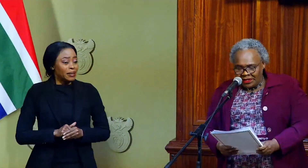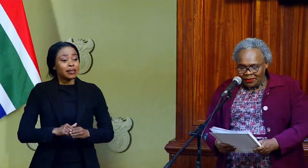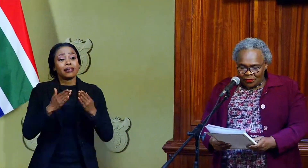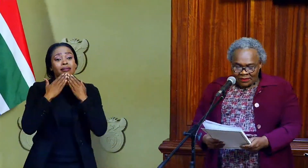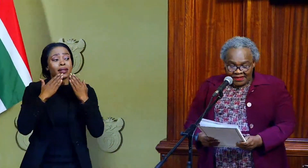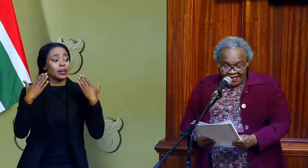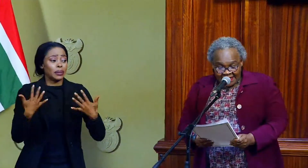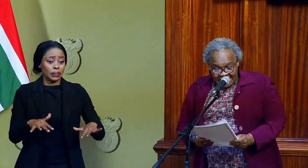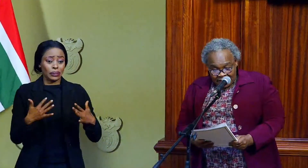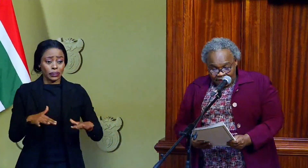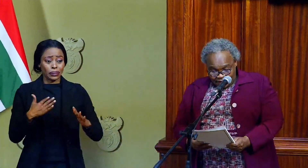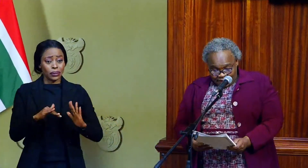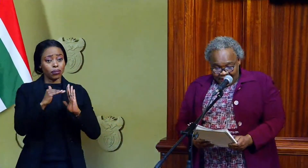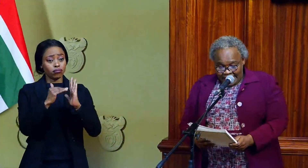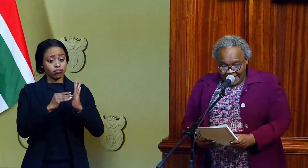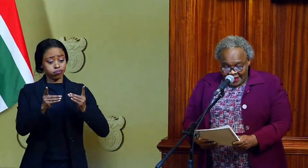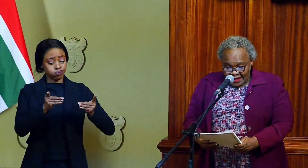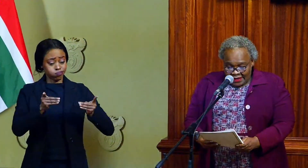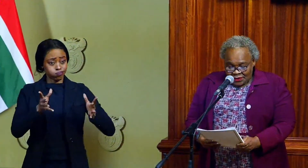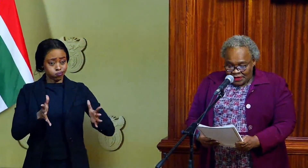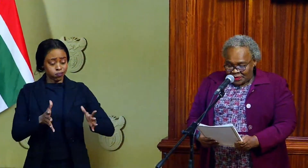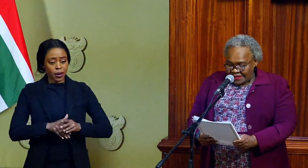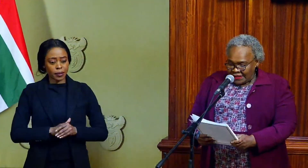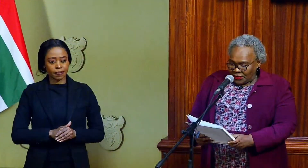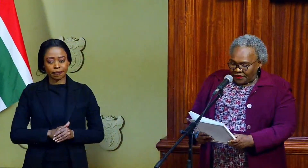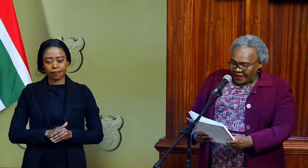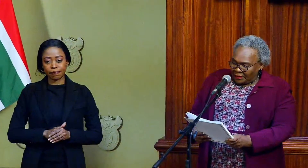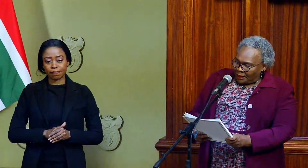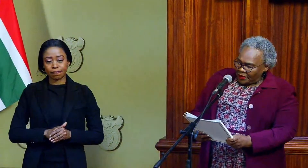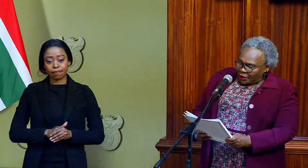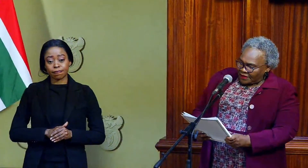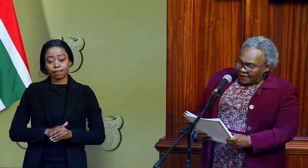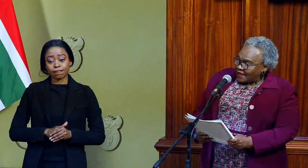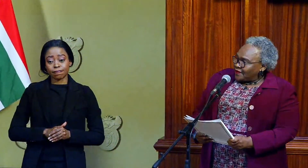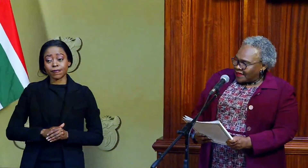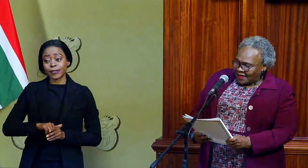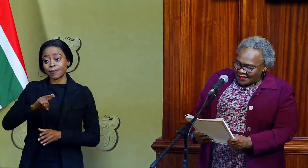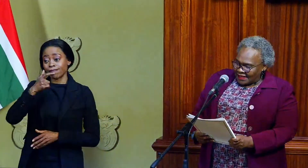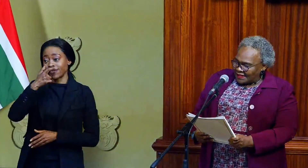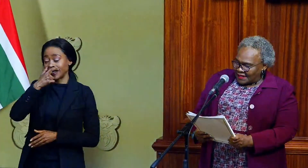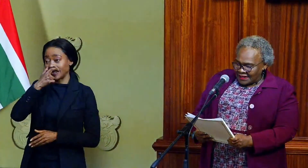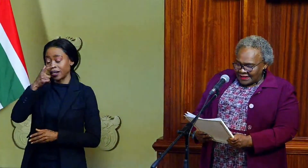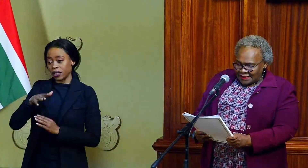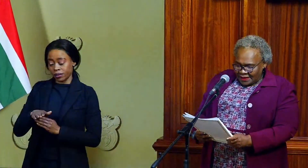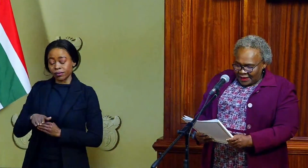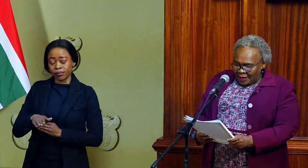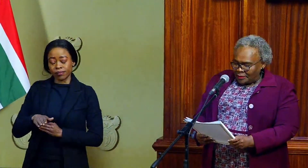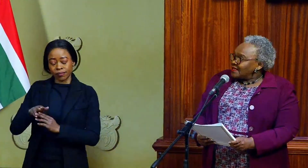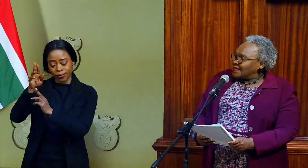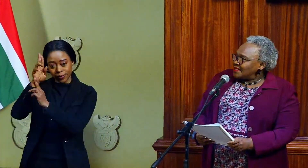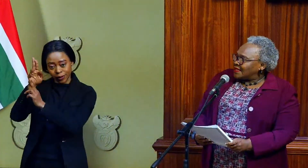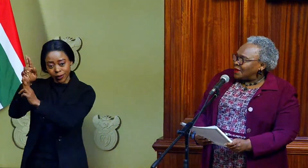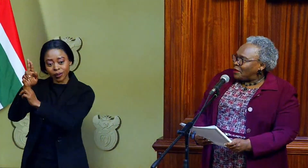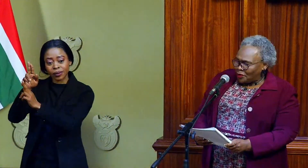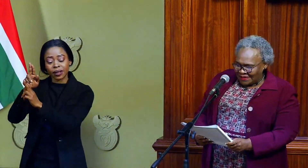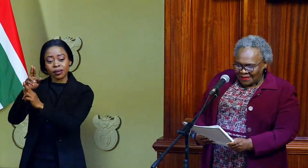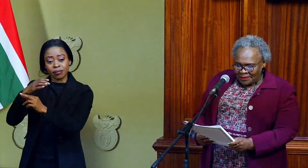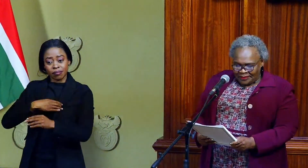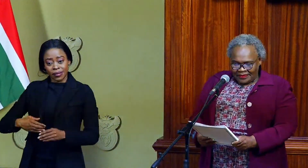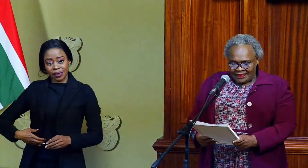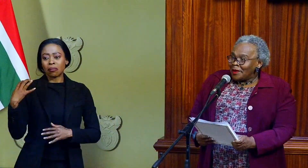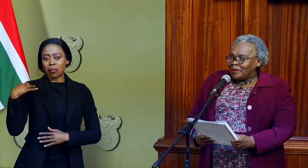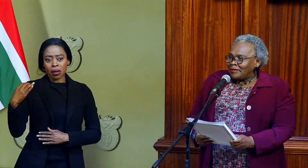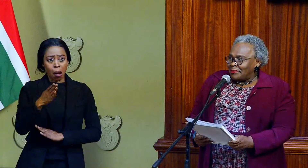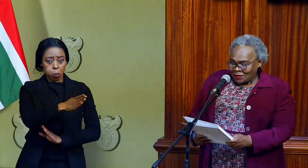you so much, Program Director. To the President of the Republic of South Africa, His Excellency President Cyril